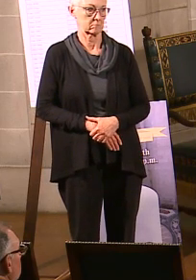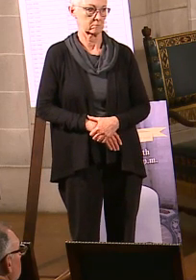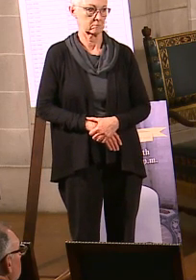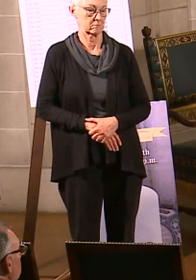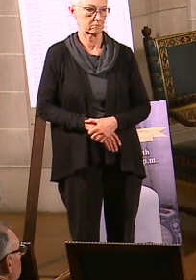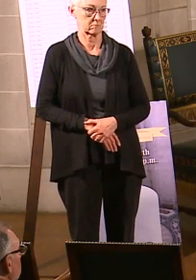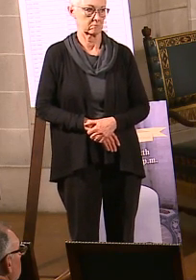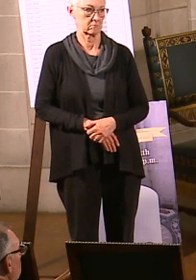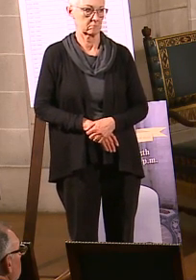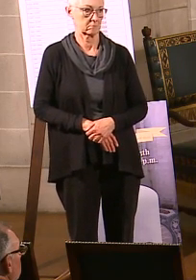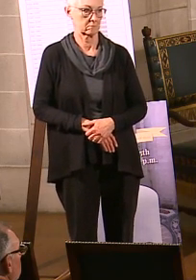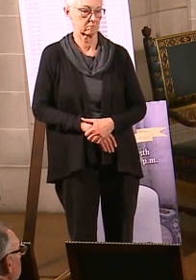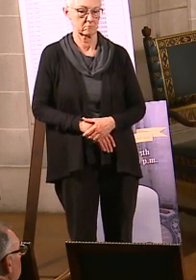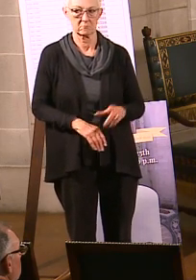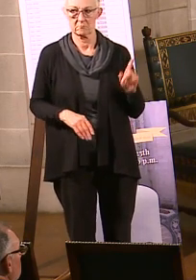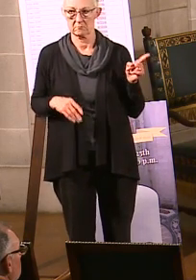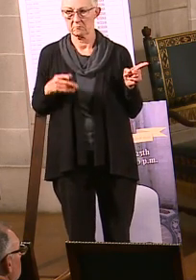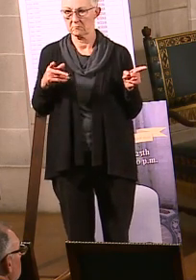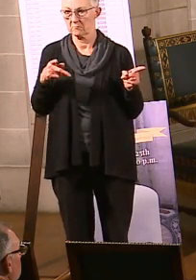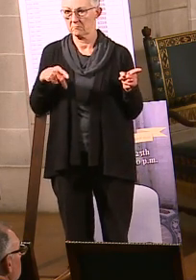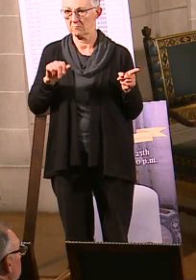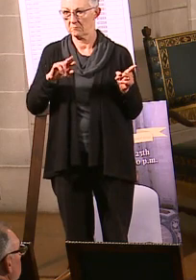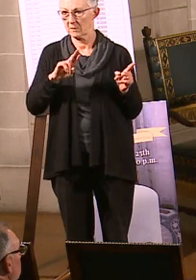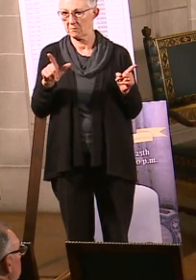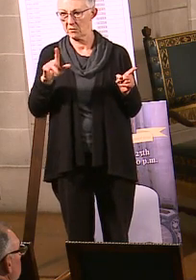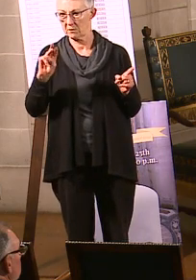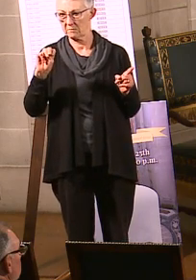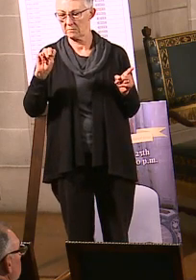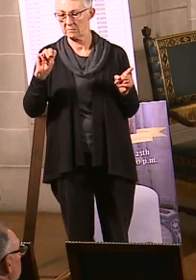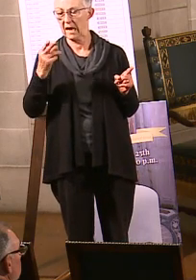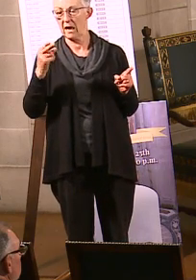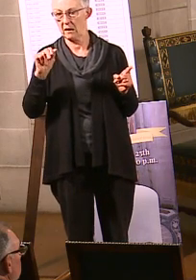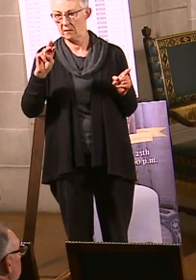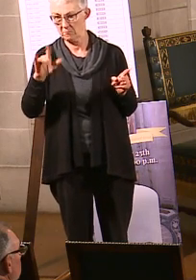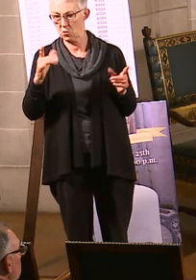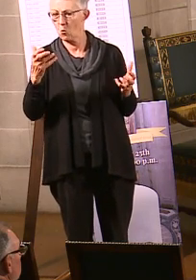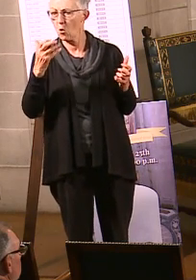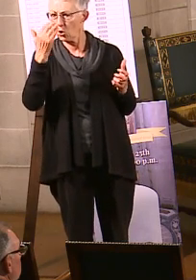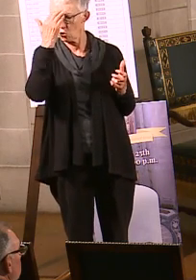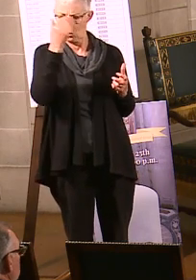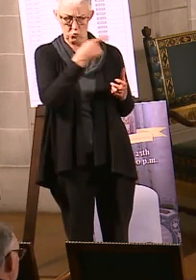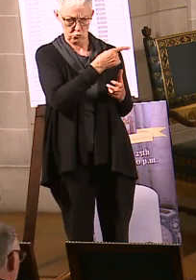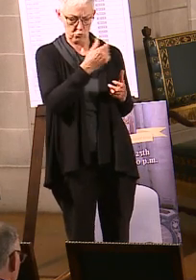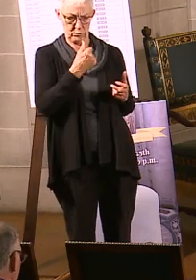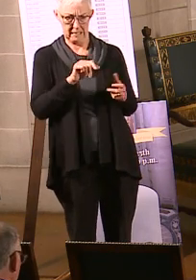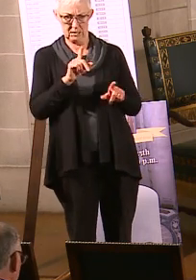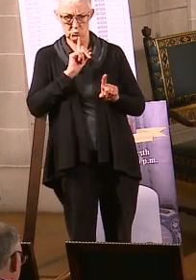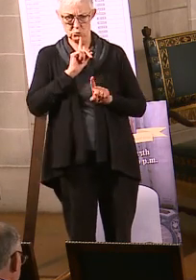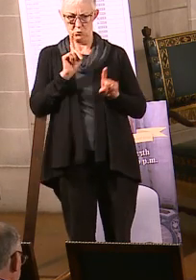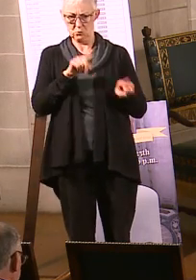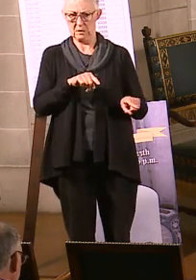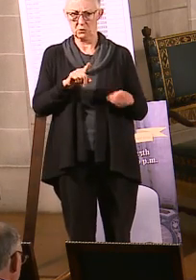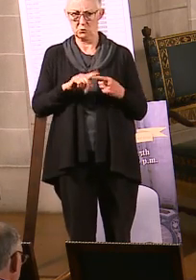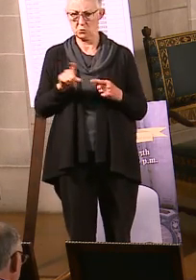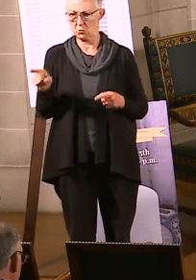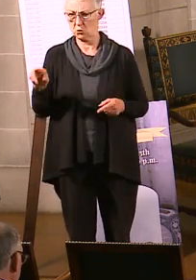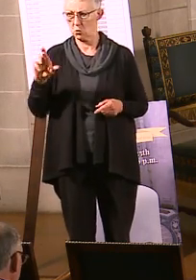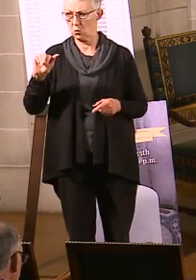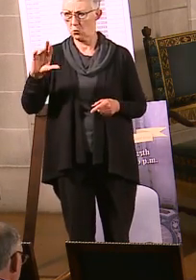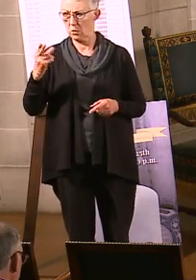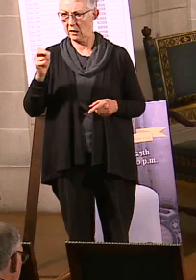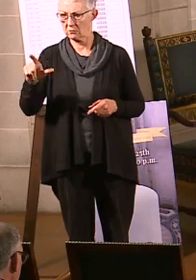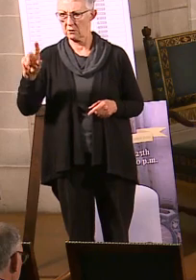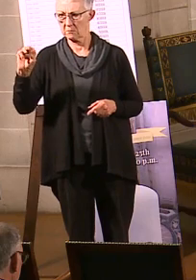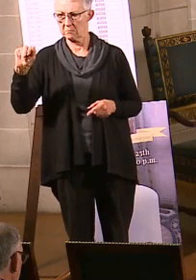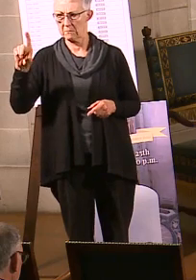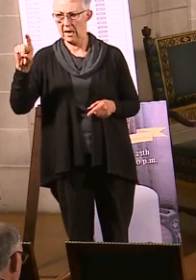about nursing homes and package plants. So Paul Hamill wants to know if I have any reaction to Rachel Maddow falsely claiming we